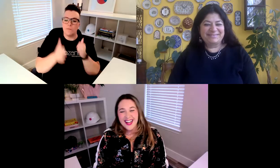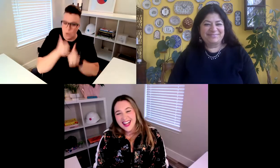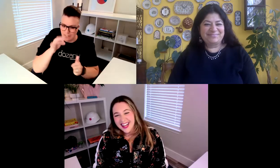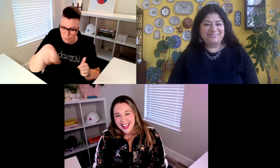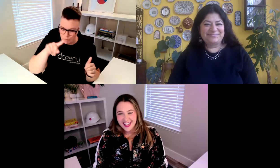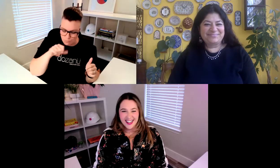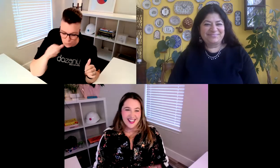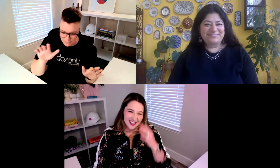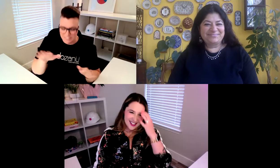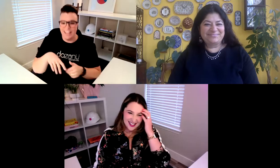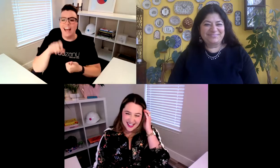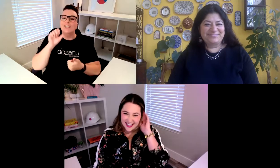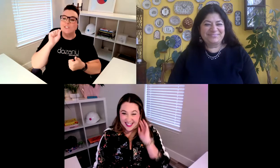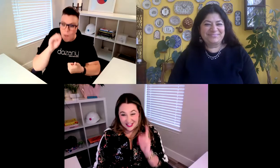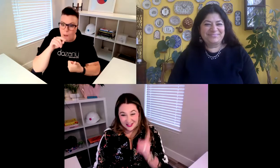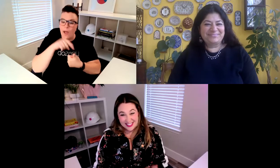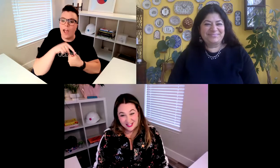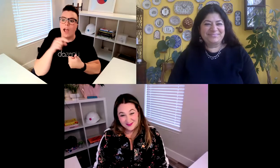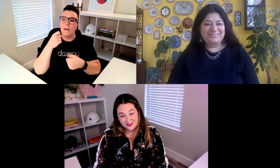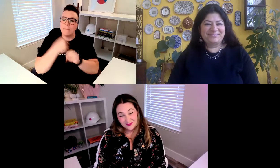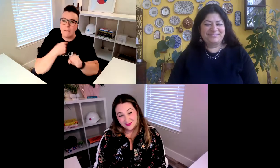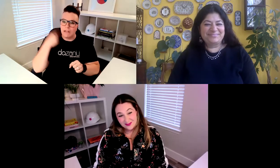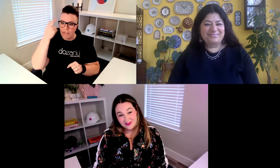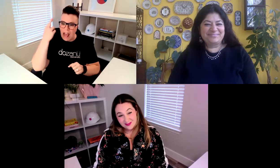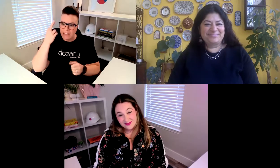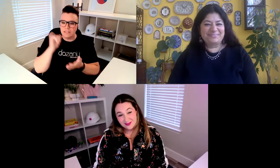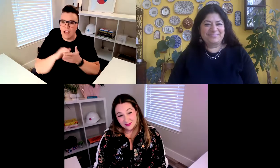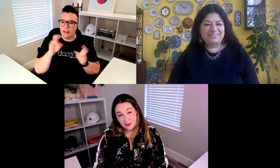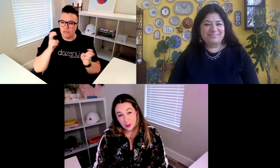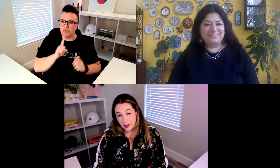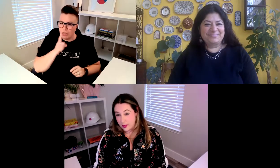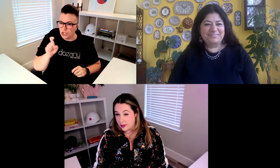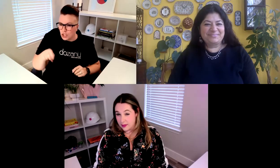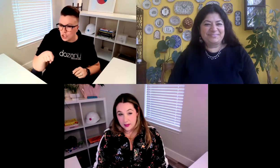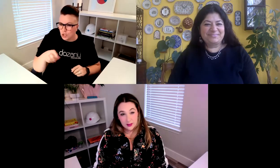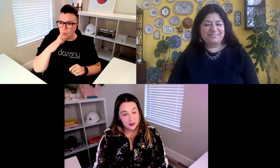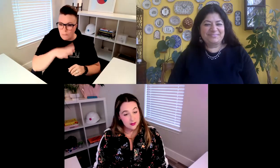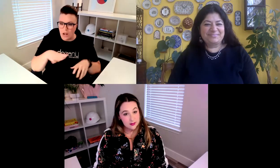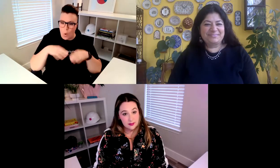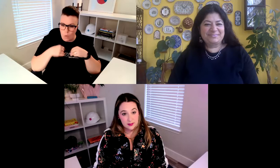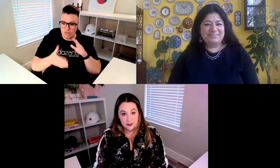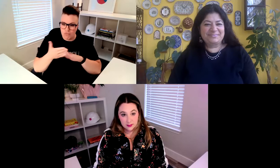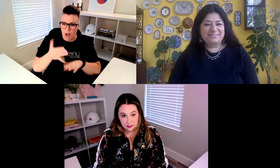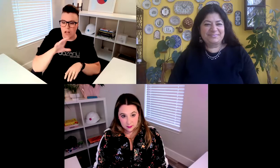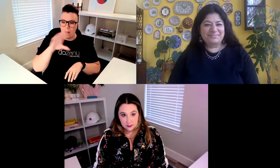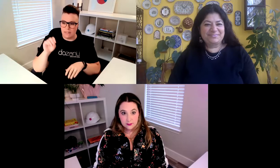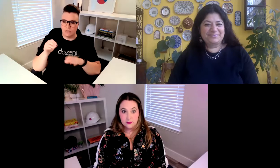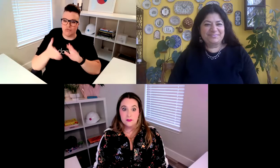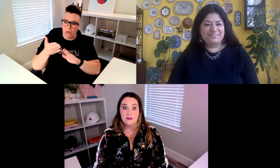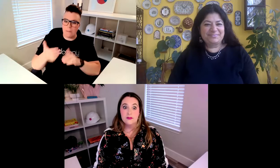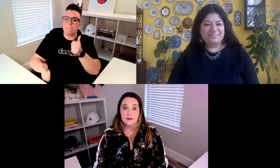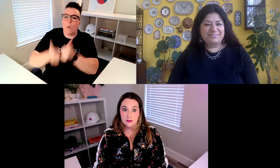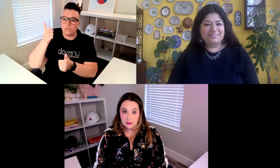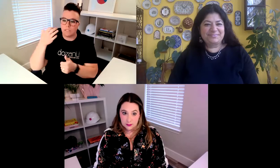business. But, you know, I mean, well, most of them are doing it to market to women. So it's interesting. We realize that women should